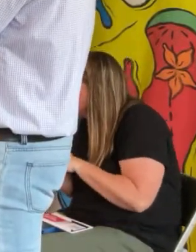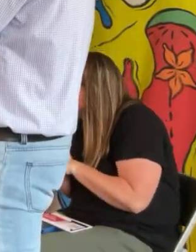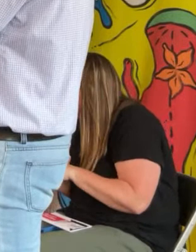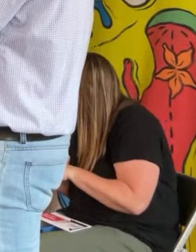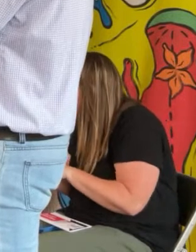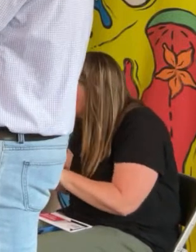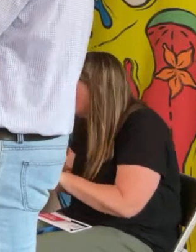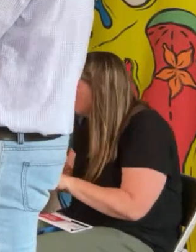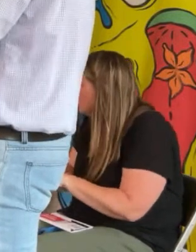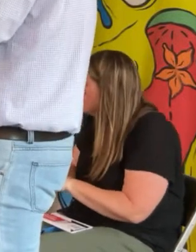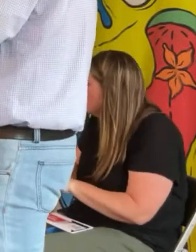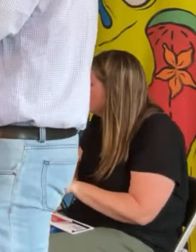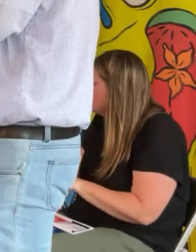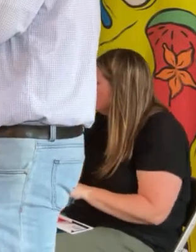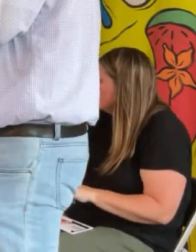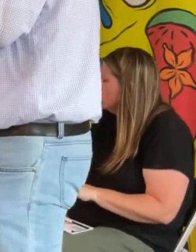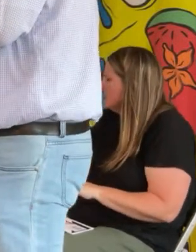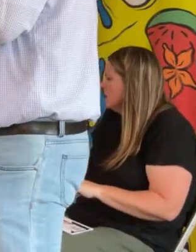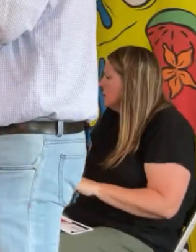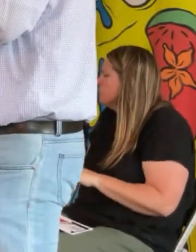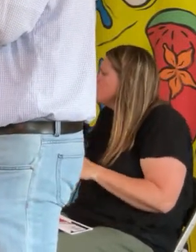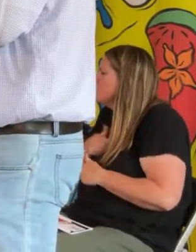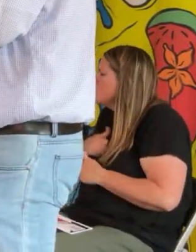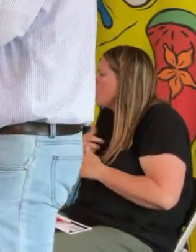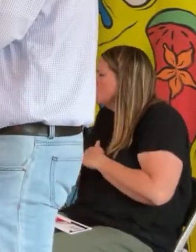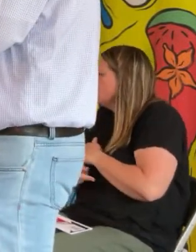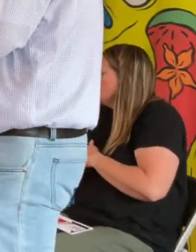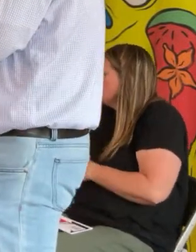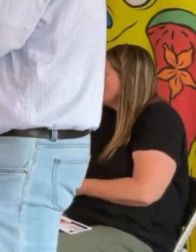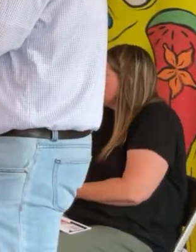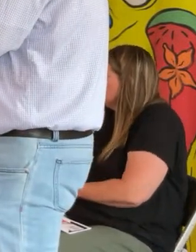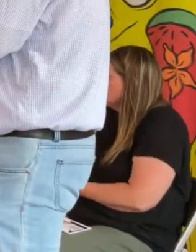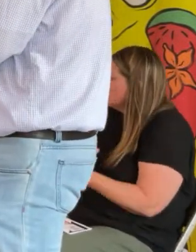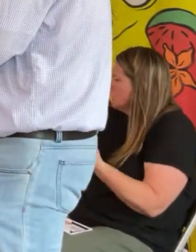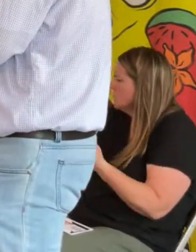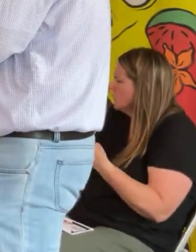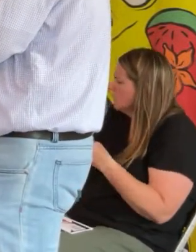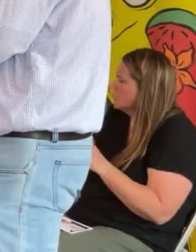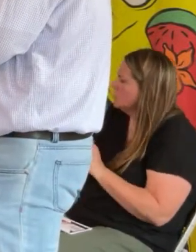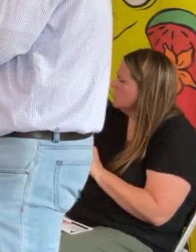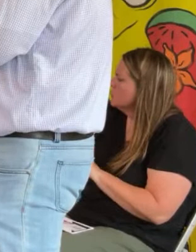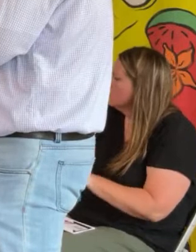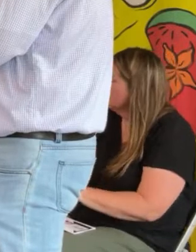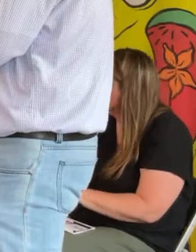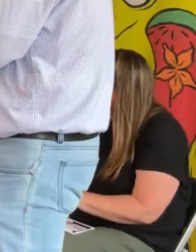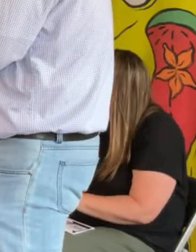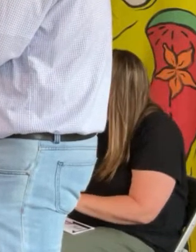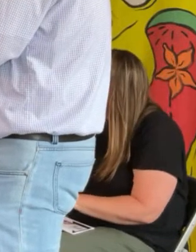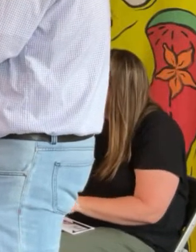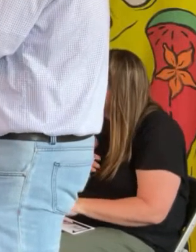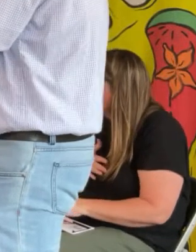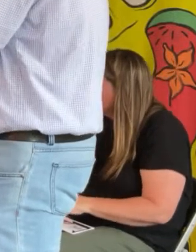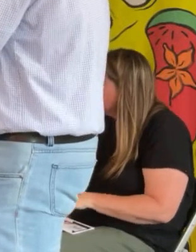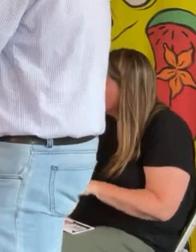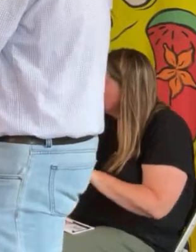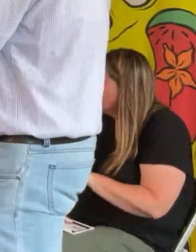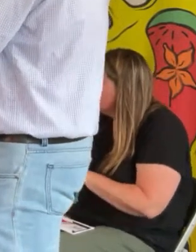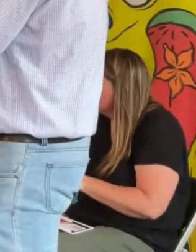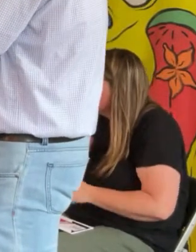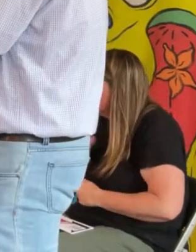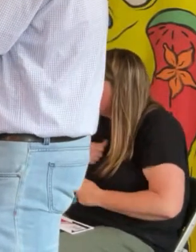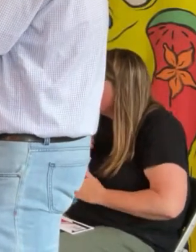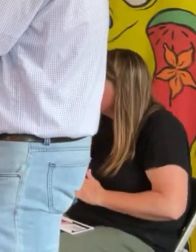light. A soldier's wake and gape at us, gaping at